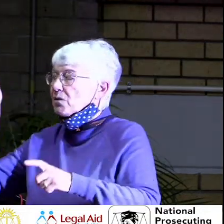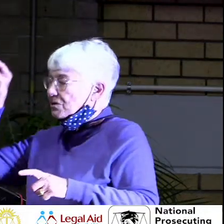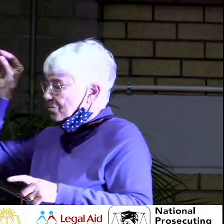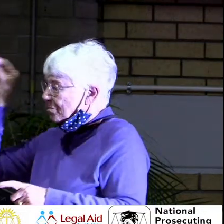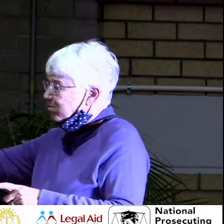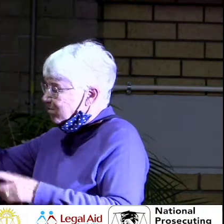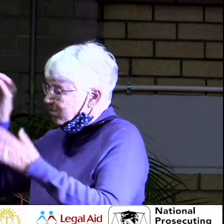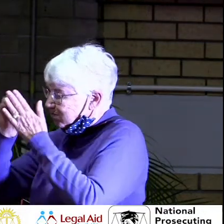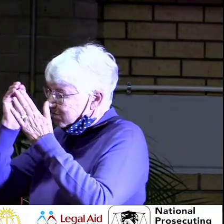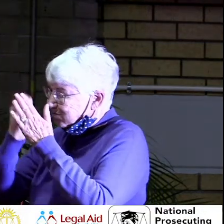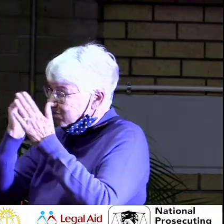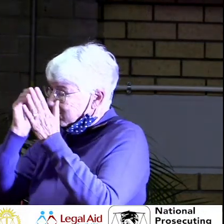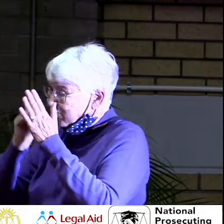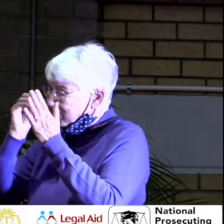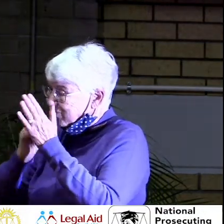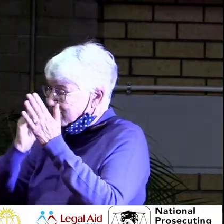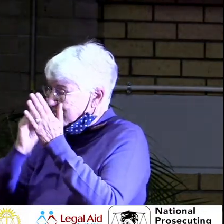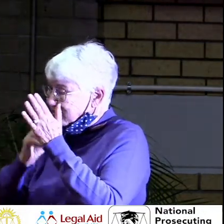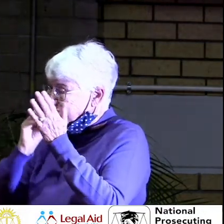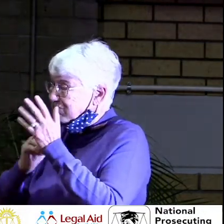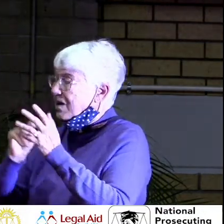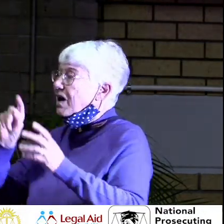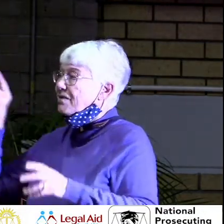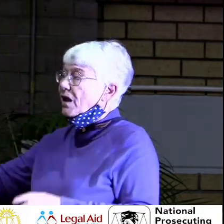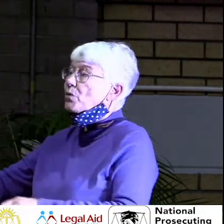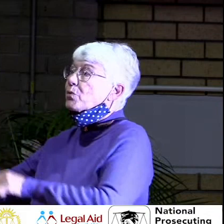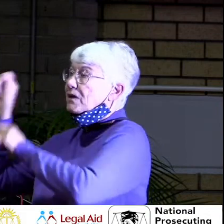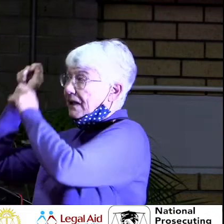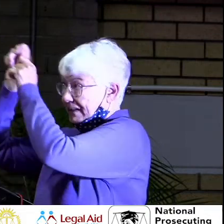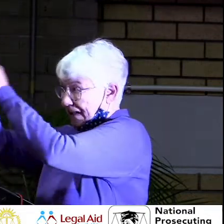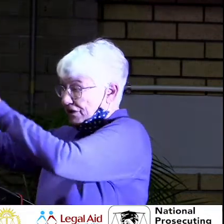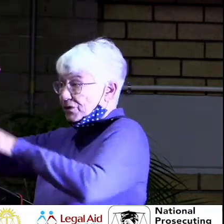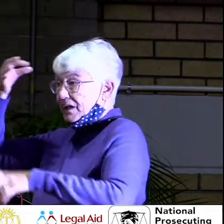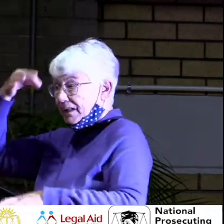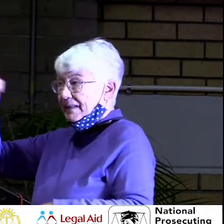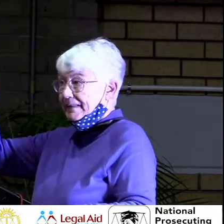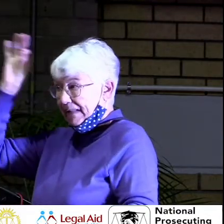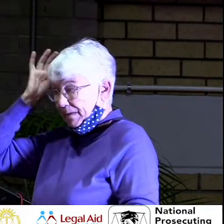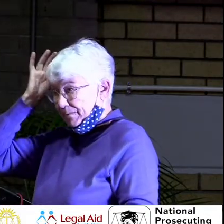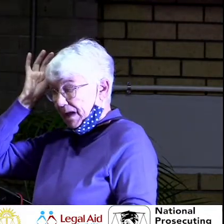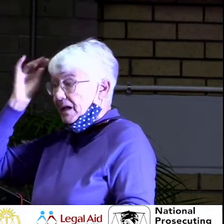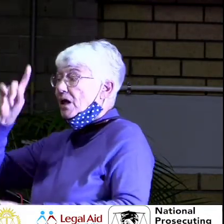department receives the concerns, because when we come back,